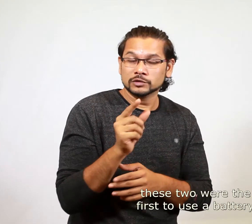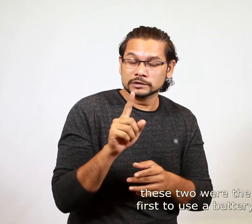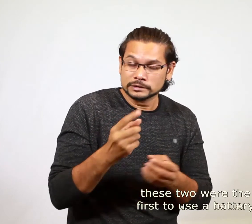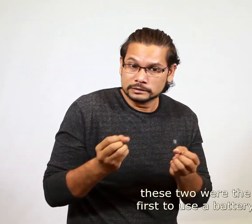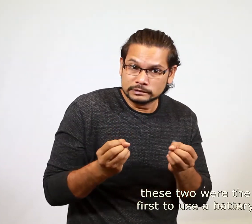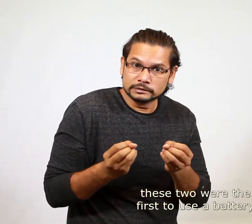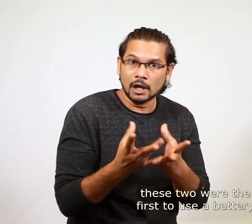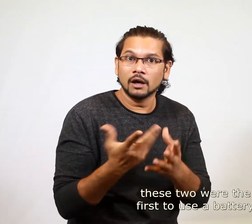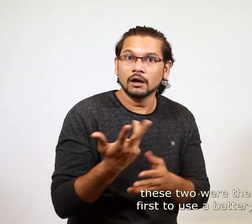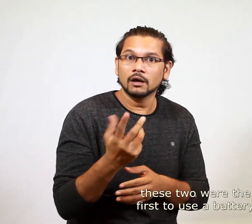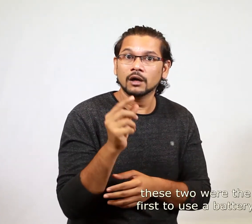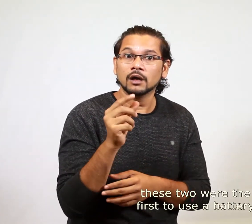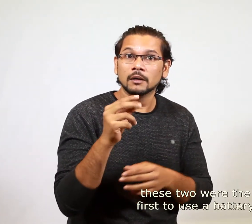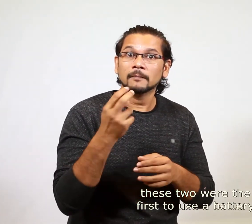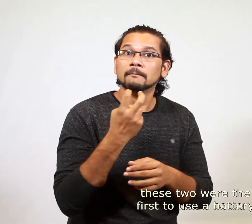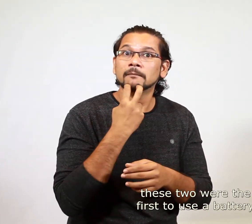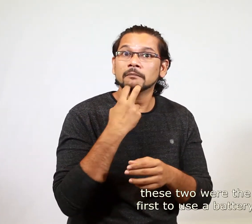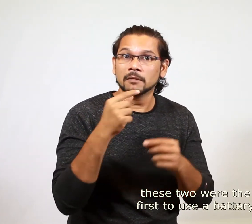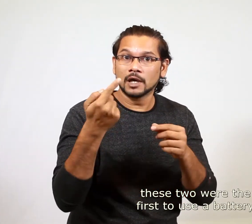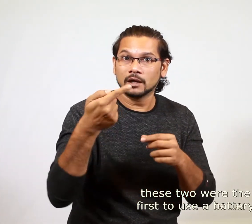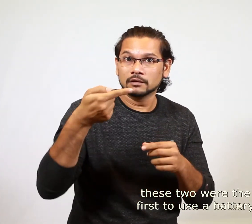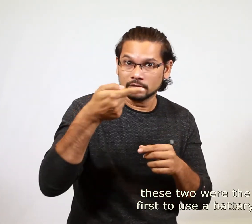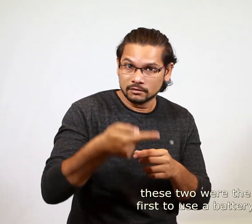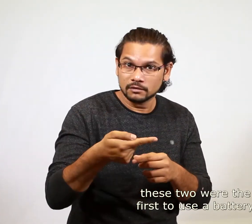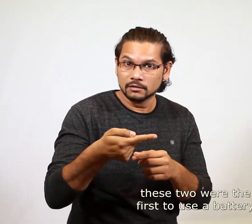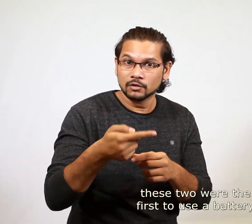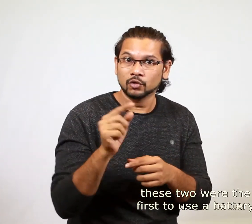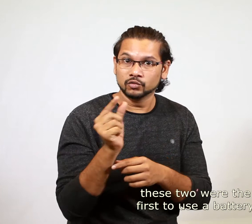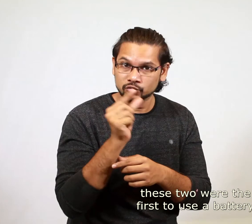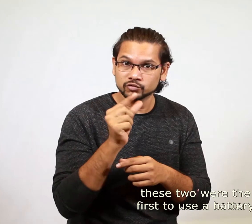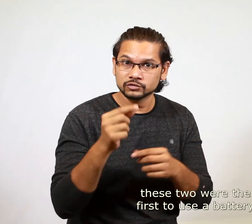these two were the first to use a battery.